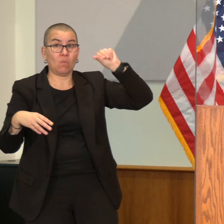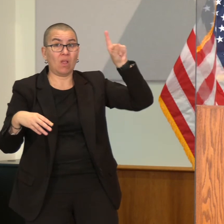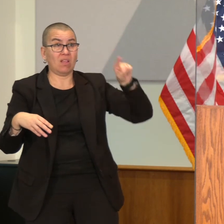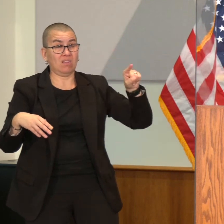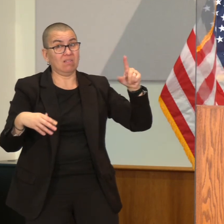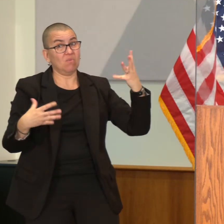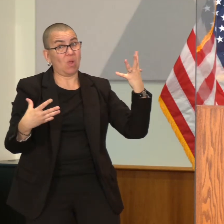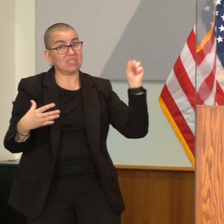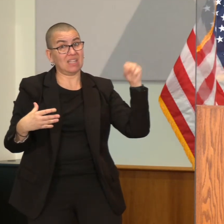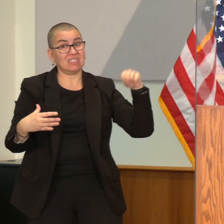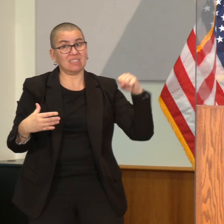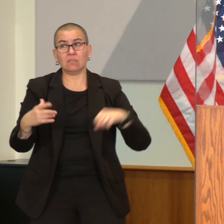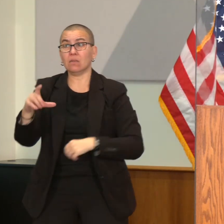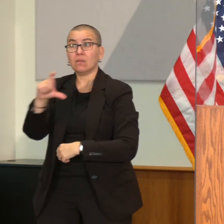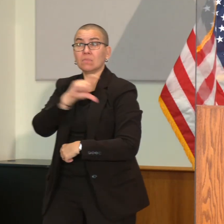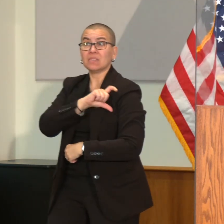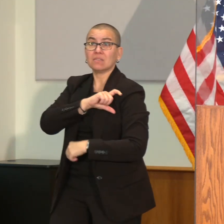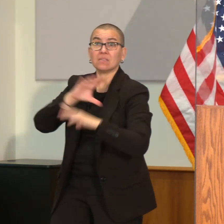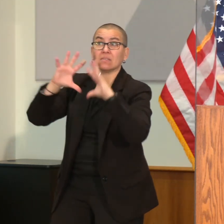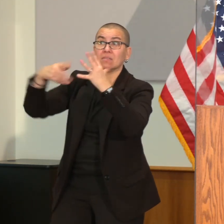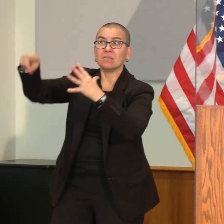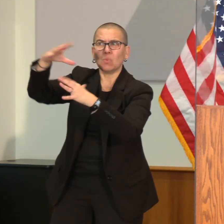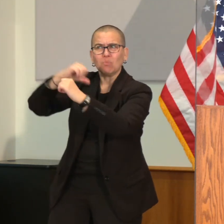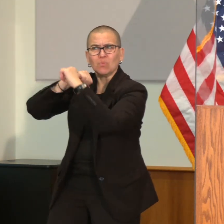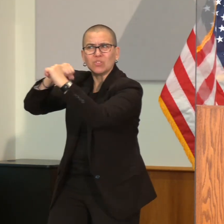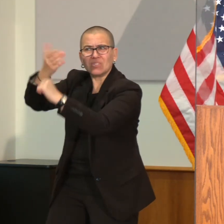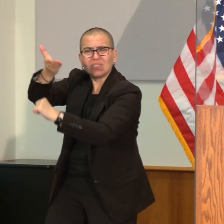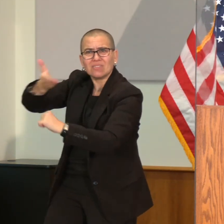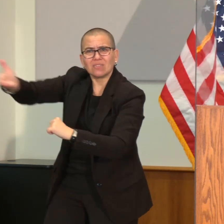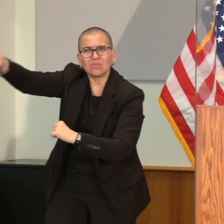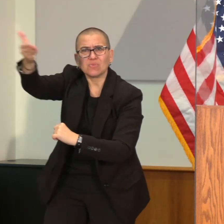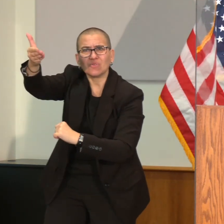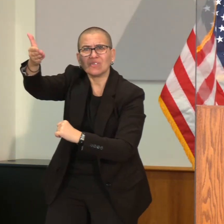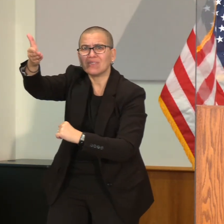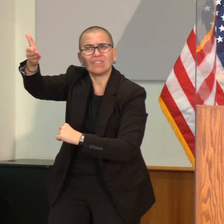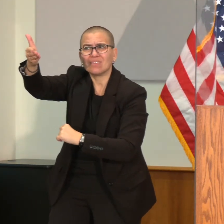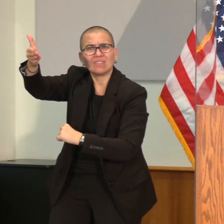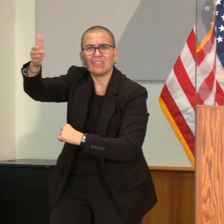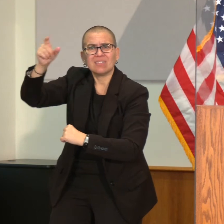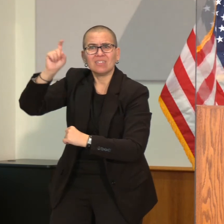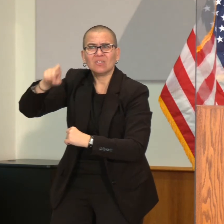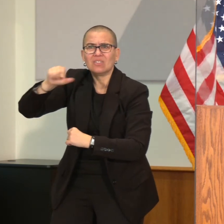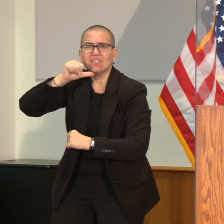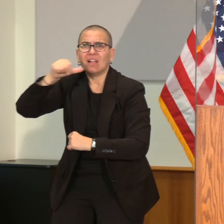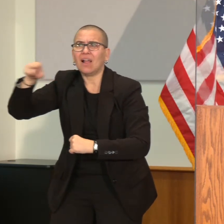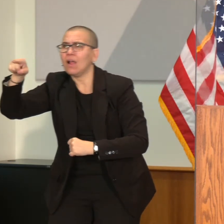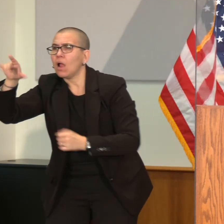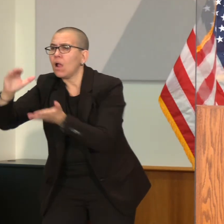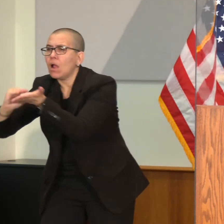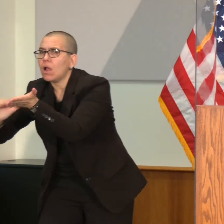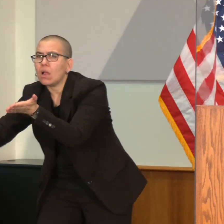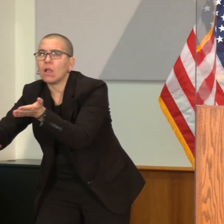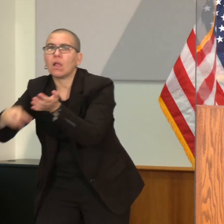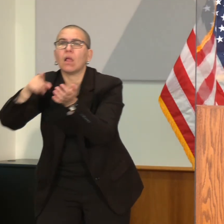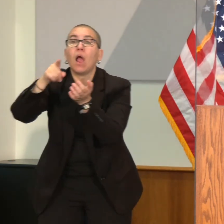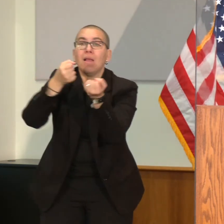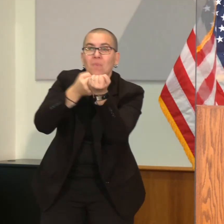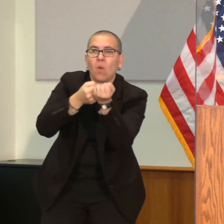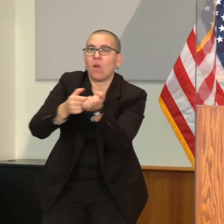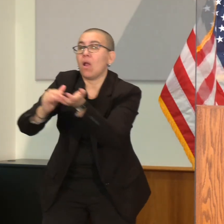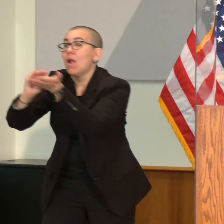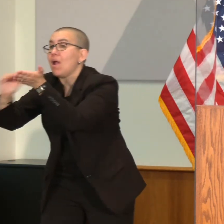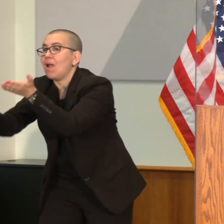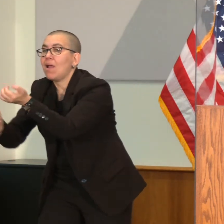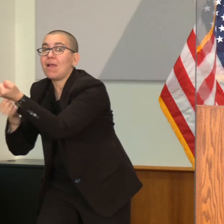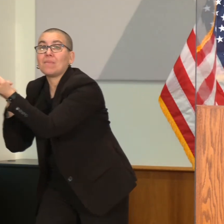protect the communities they serve should not be a partisan issue. So it's time to create that